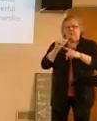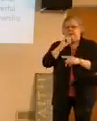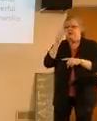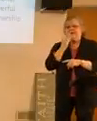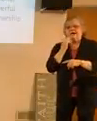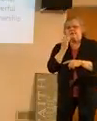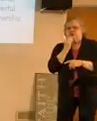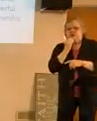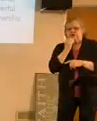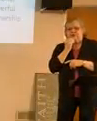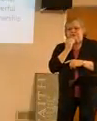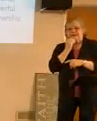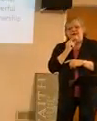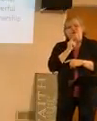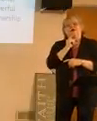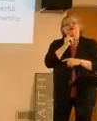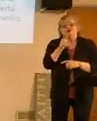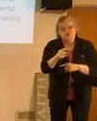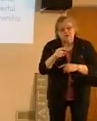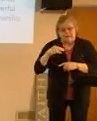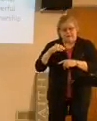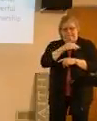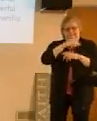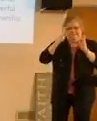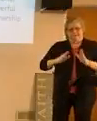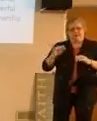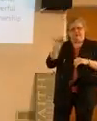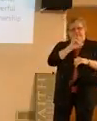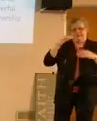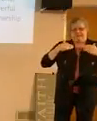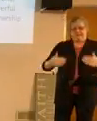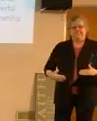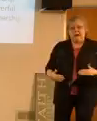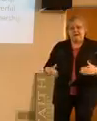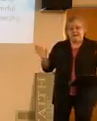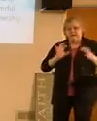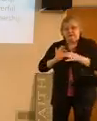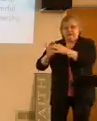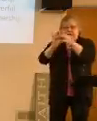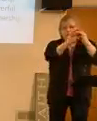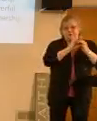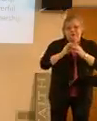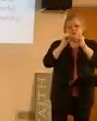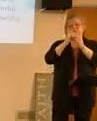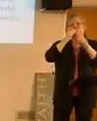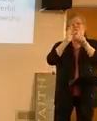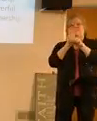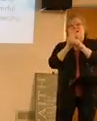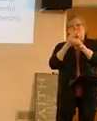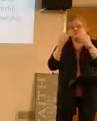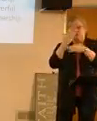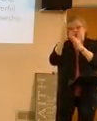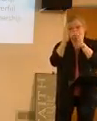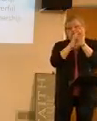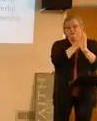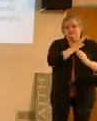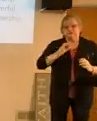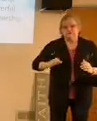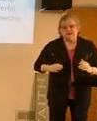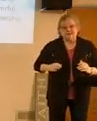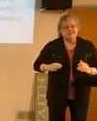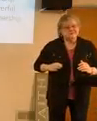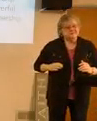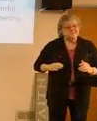are co-heirs, members of the same body, and partners of the promise in Christ Jesus through the